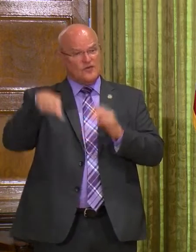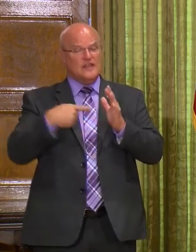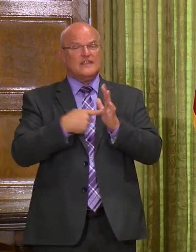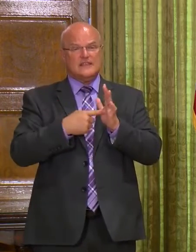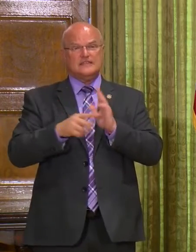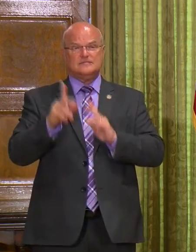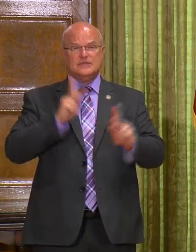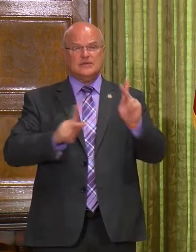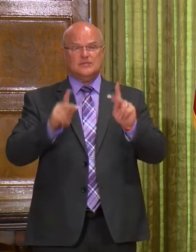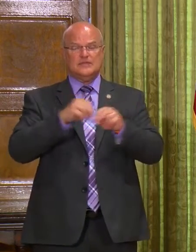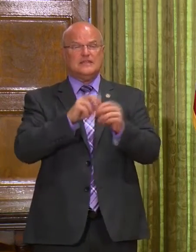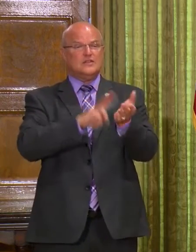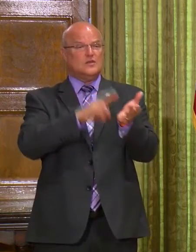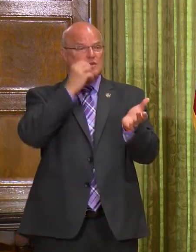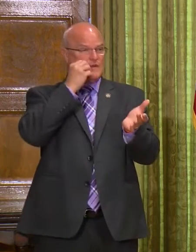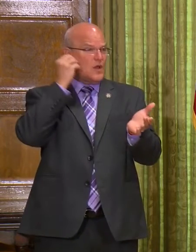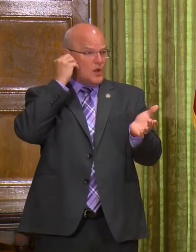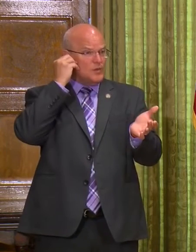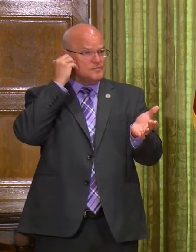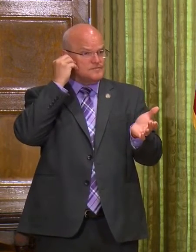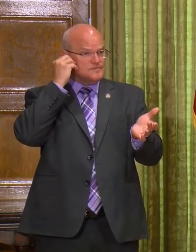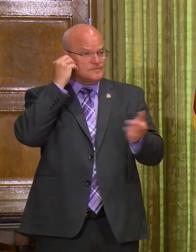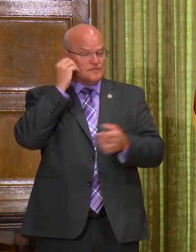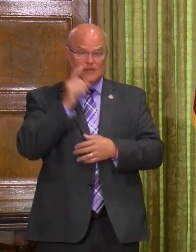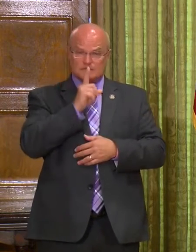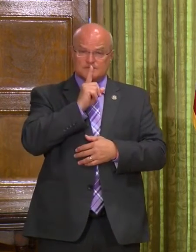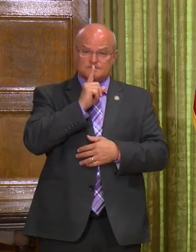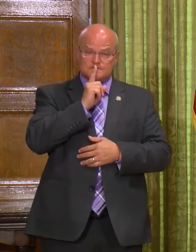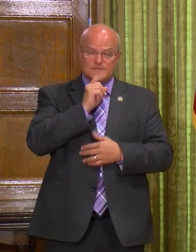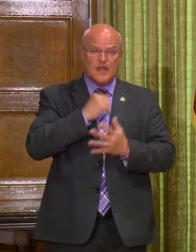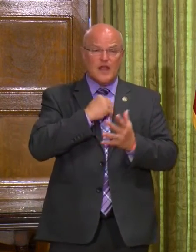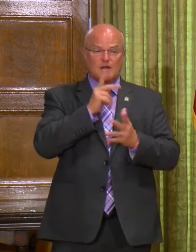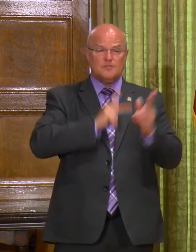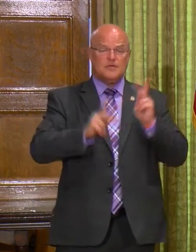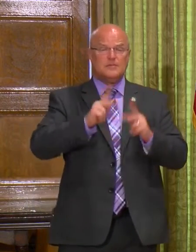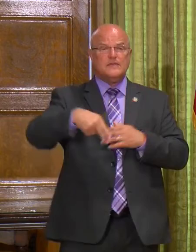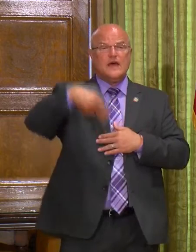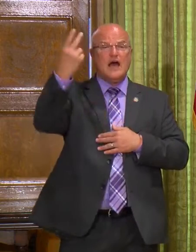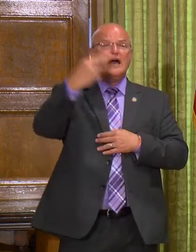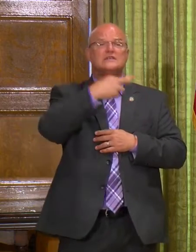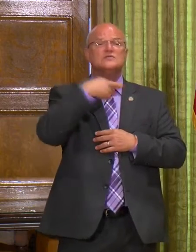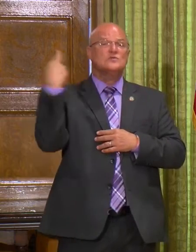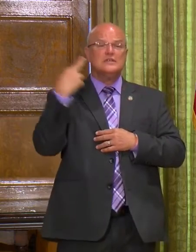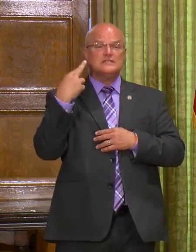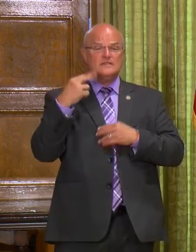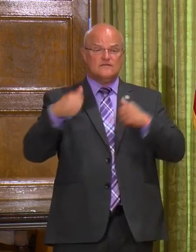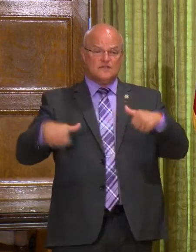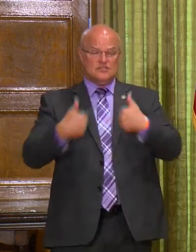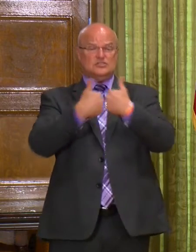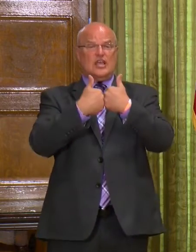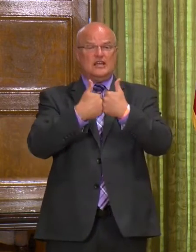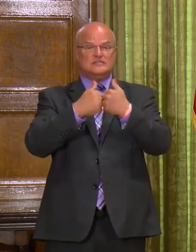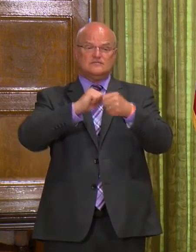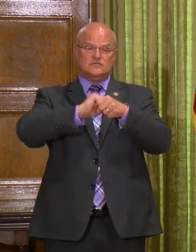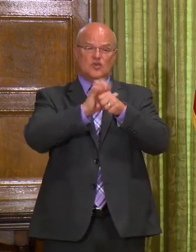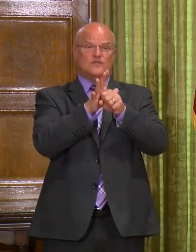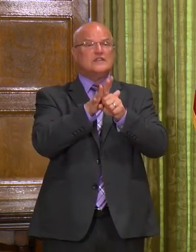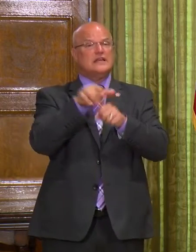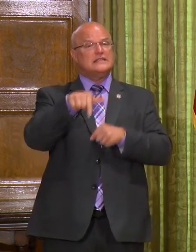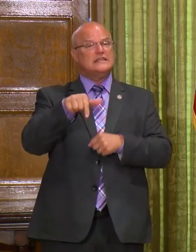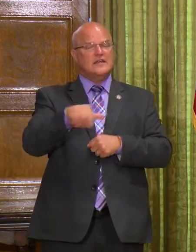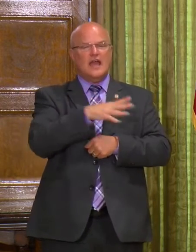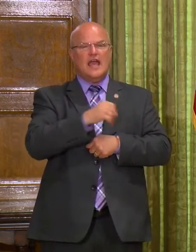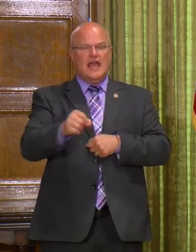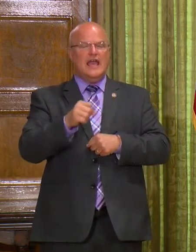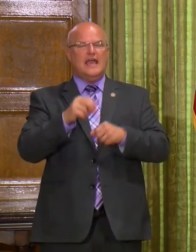frail Arkansans. There's no question that our population is the highest risk for the challenges presented by COVID-19, and